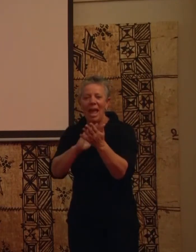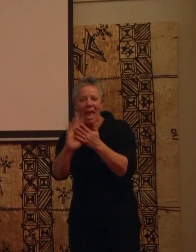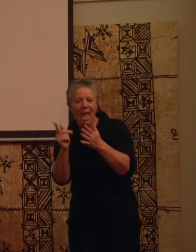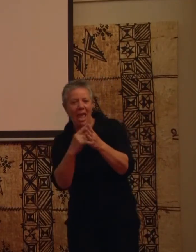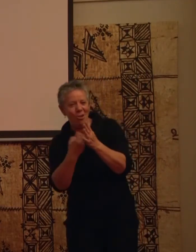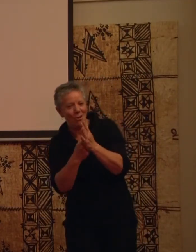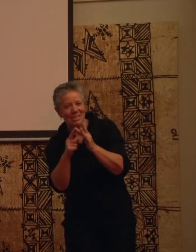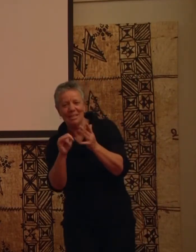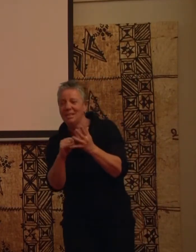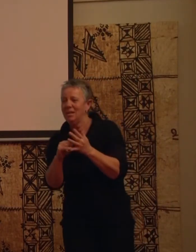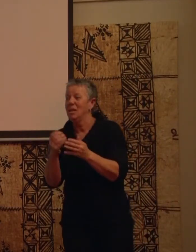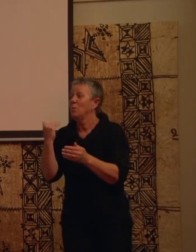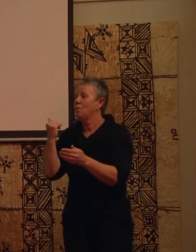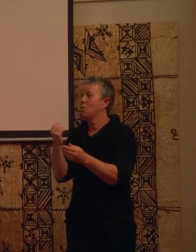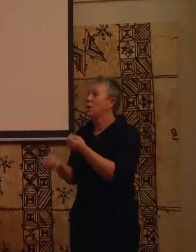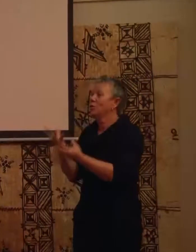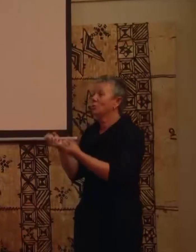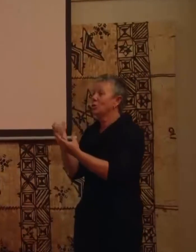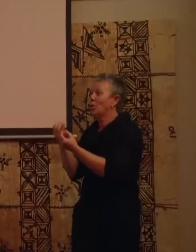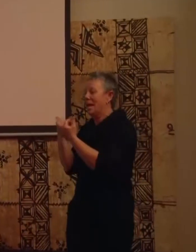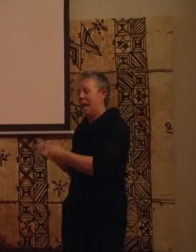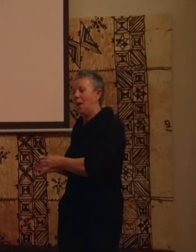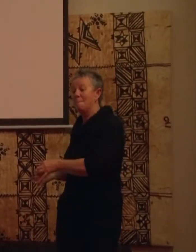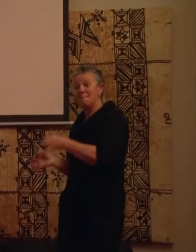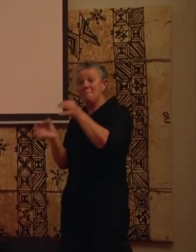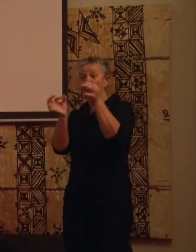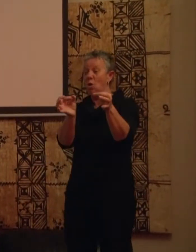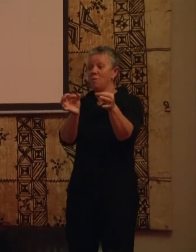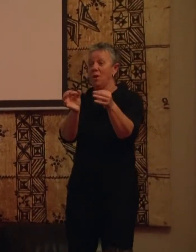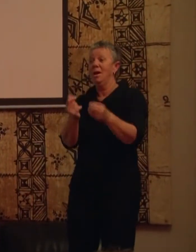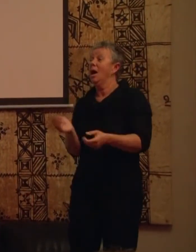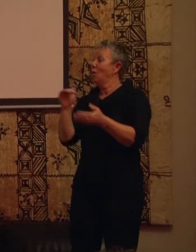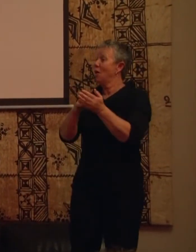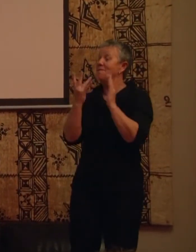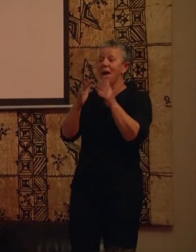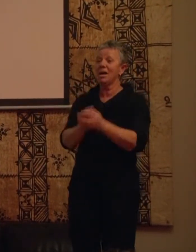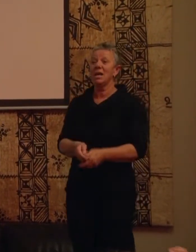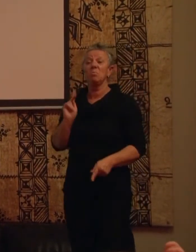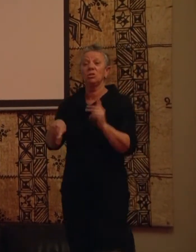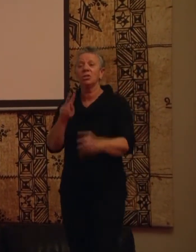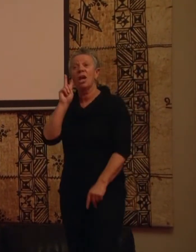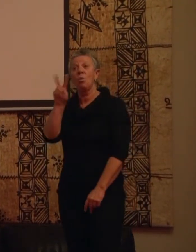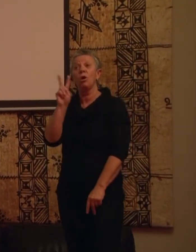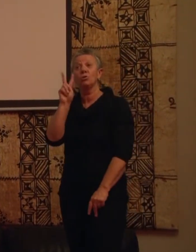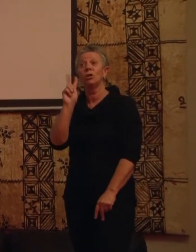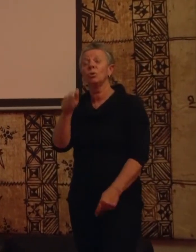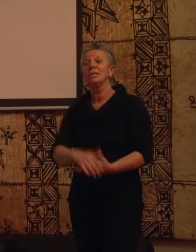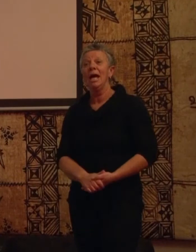no idea that one day he would be up here presenting, and that's a big step to take. Apparently, John's a bit of a reluctant